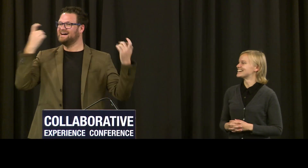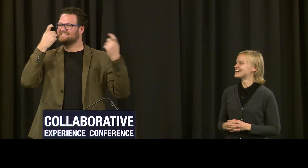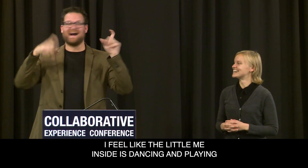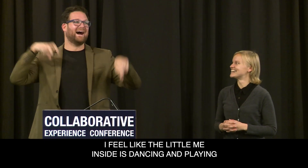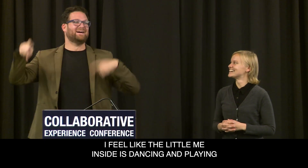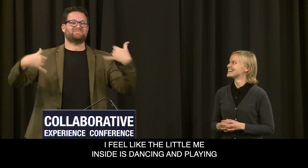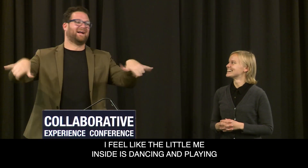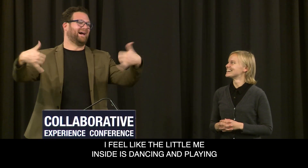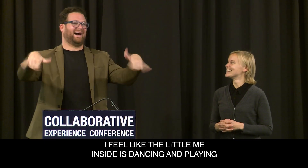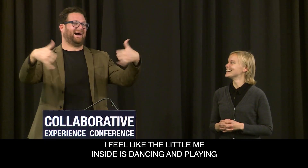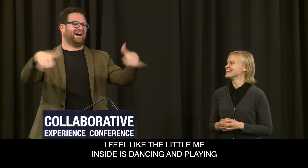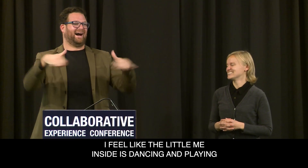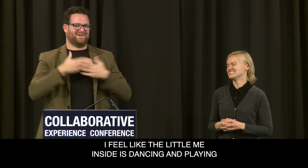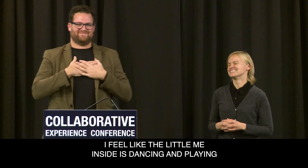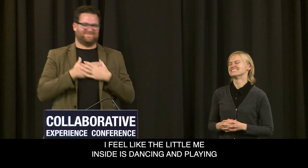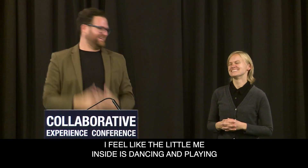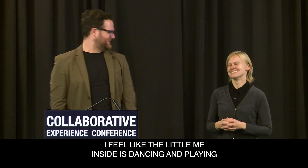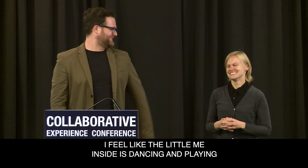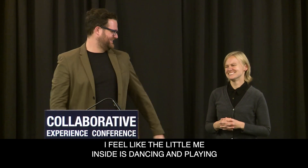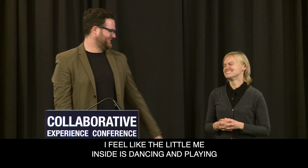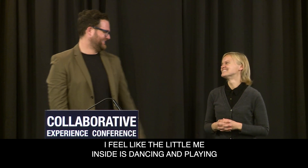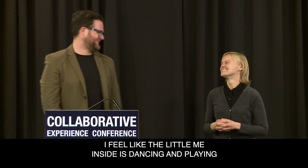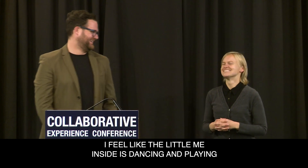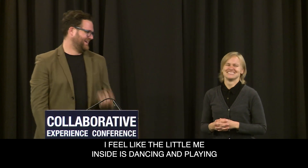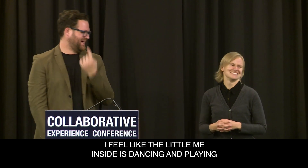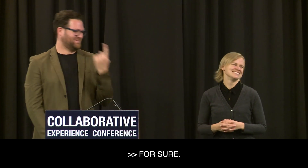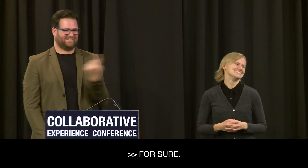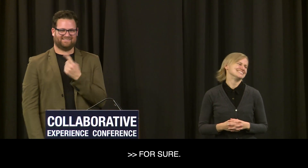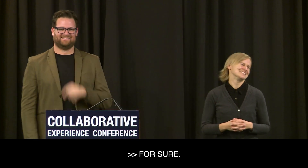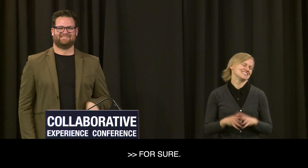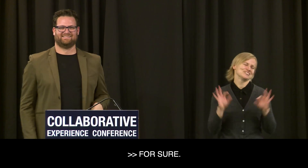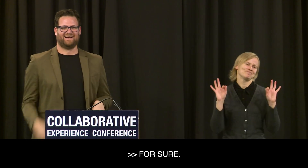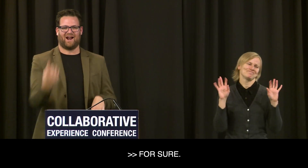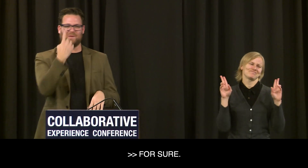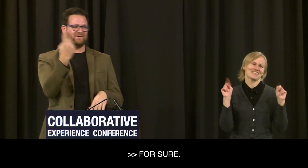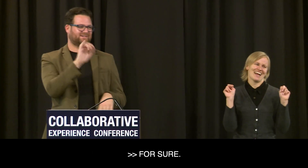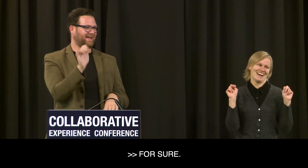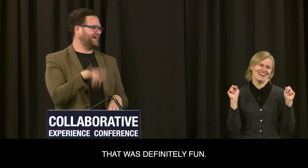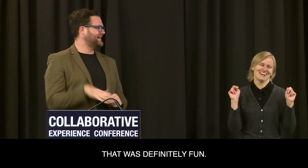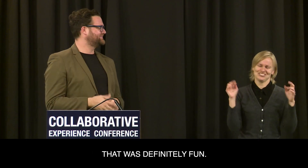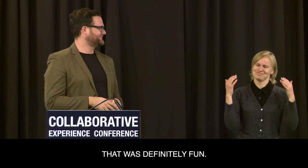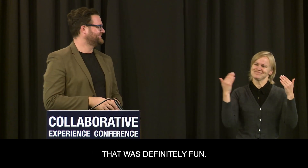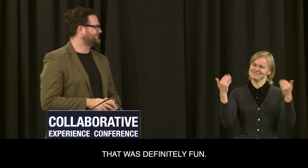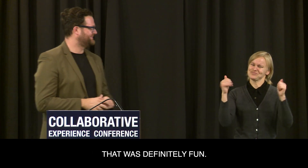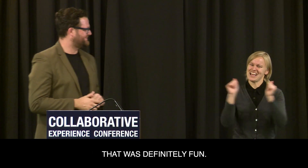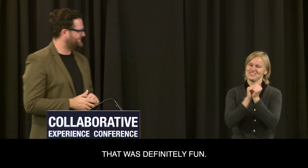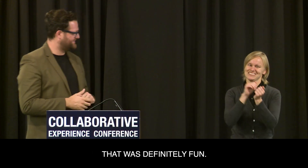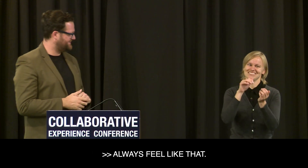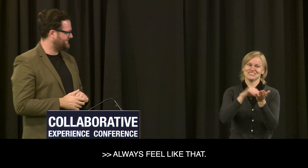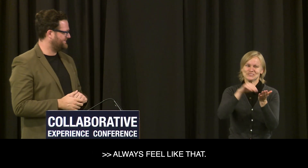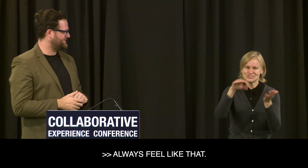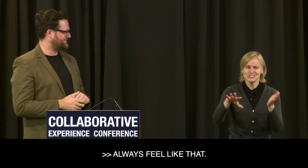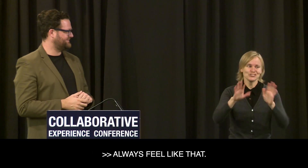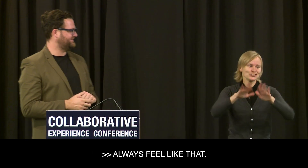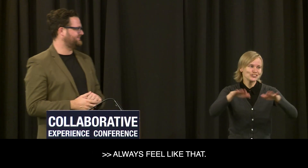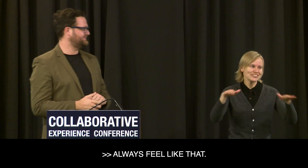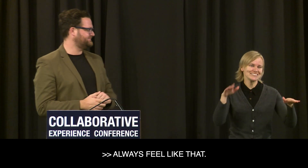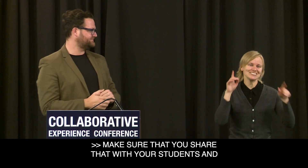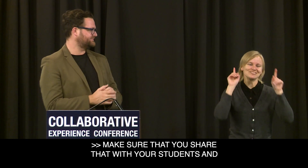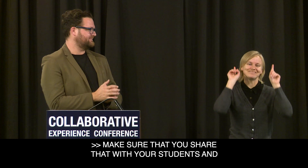Oh, I feel like the little me inside is dancing and playing. For sure. Always. That was Always feel definitely like that. fun. Make